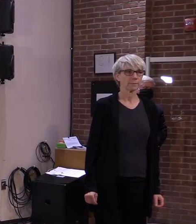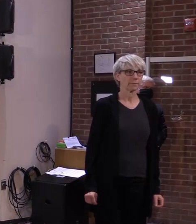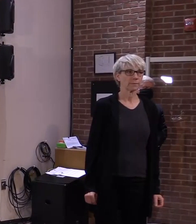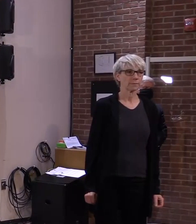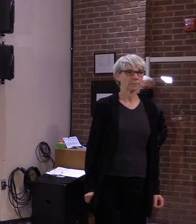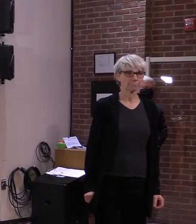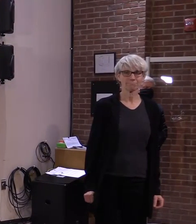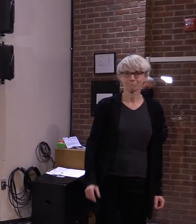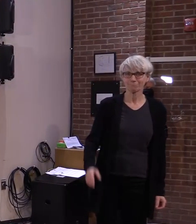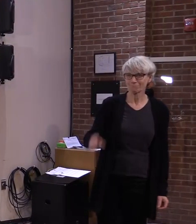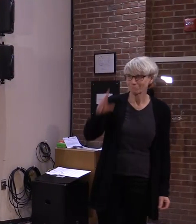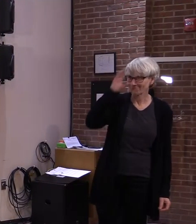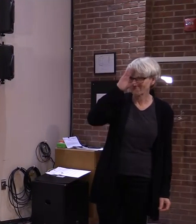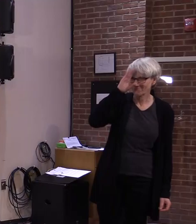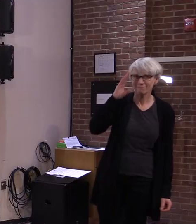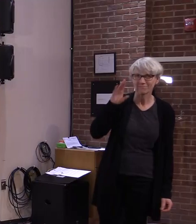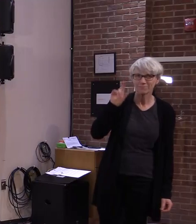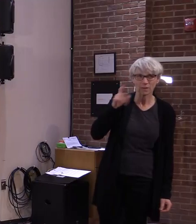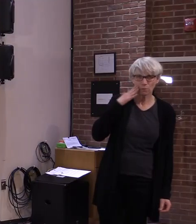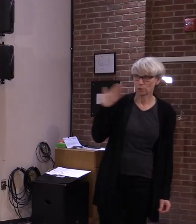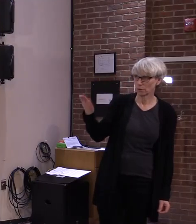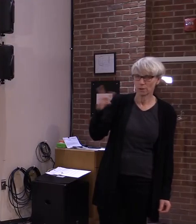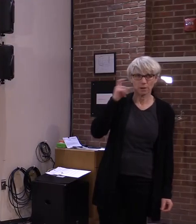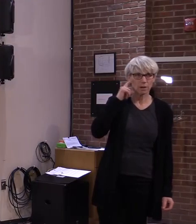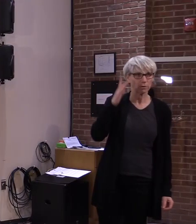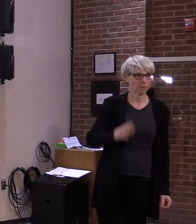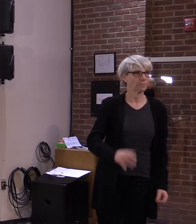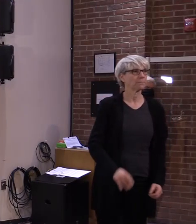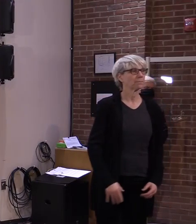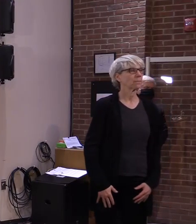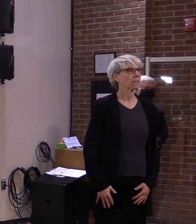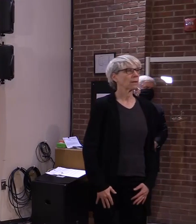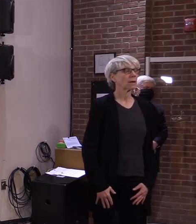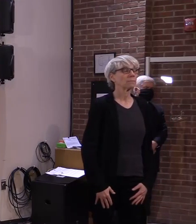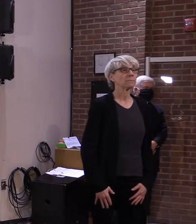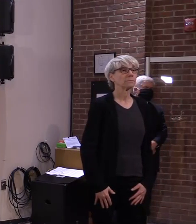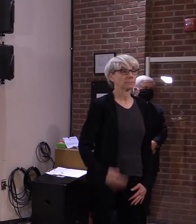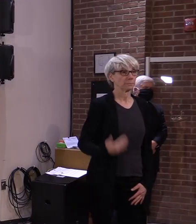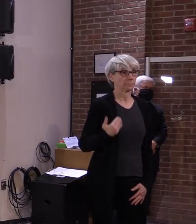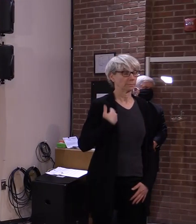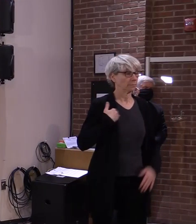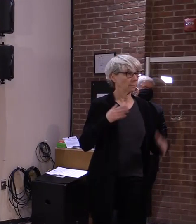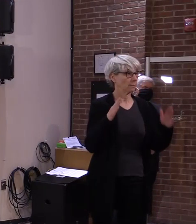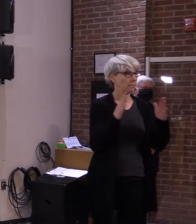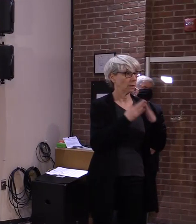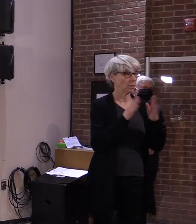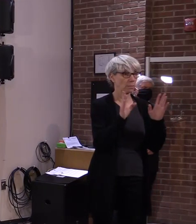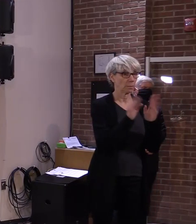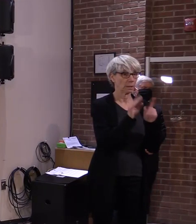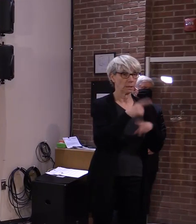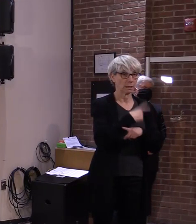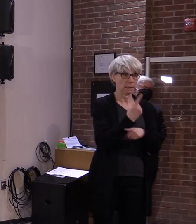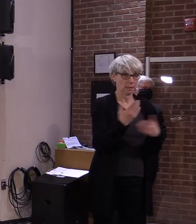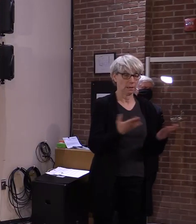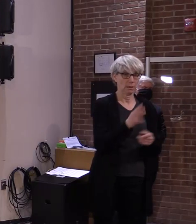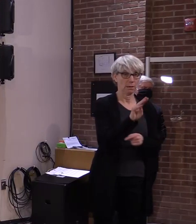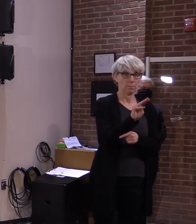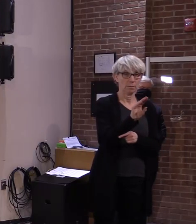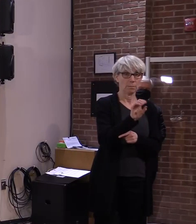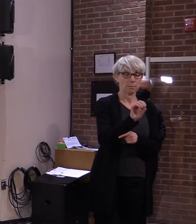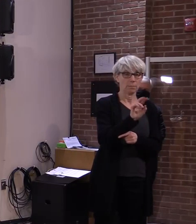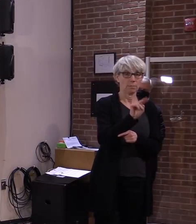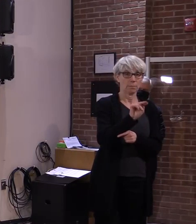Hi, this would be for the governor. So on town meeting day, Montgomery up here, opted